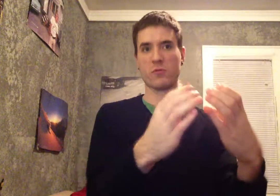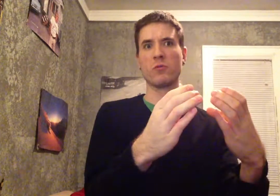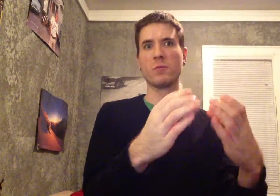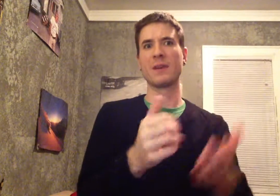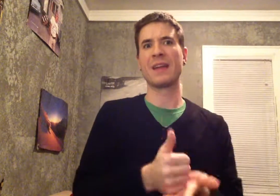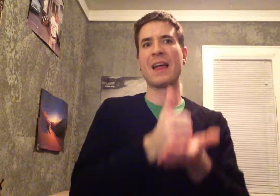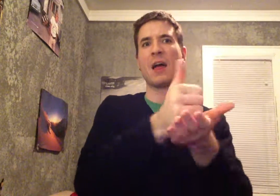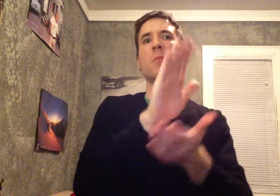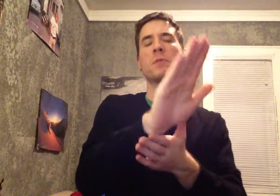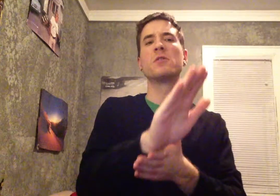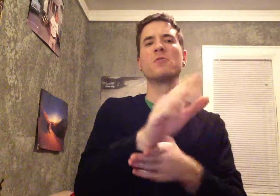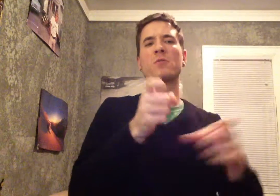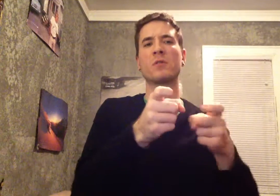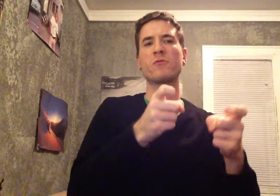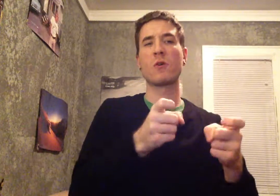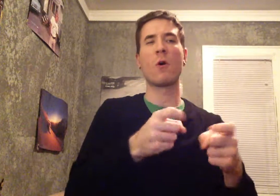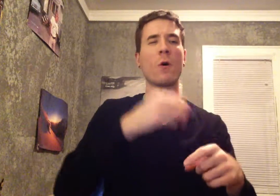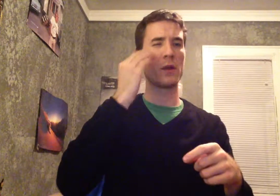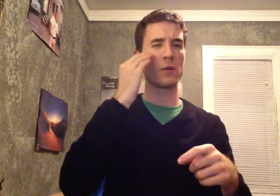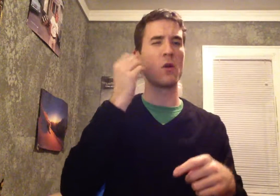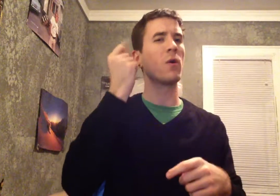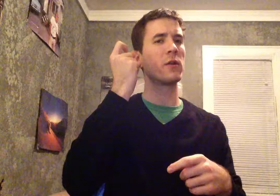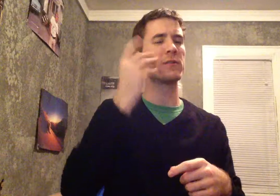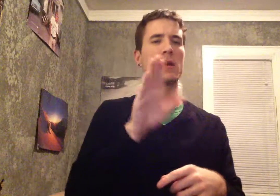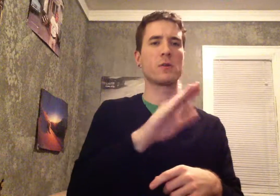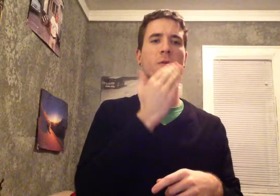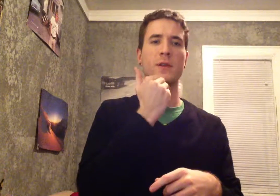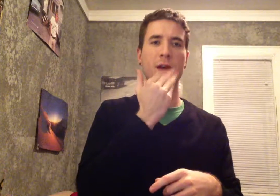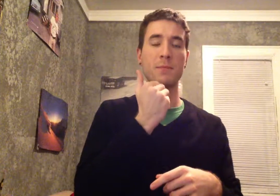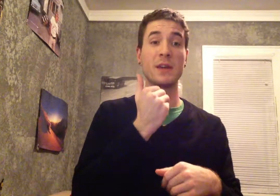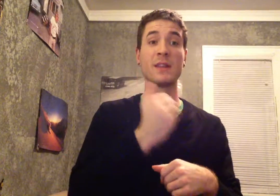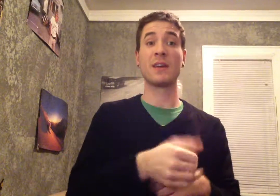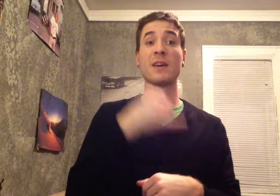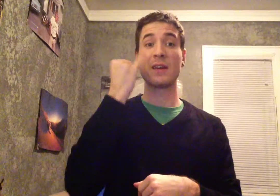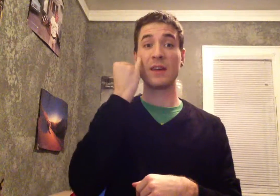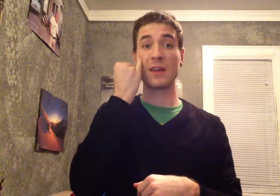help your healthcare team make the best medication decisions for your optimal health.